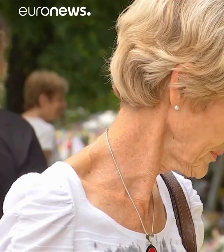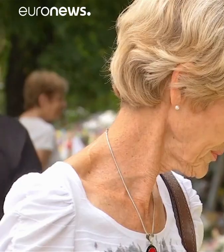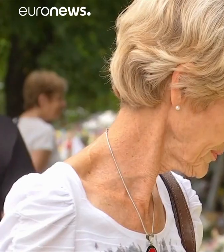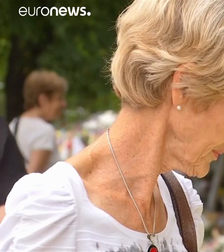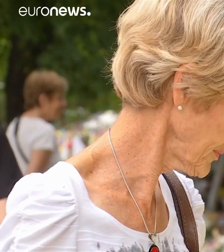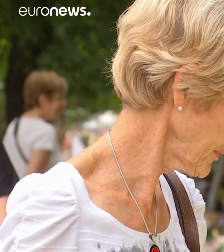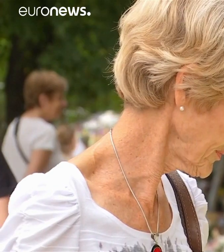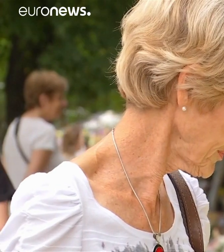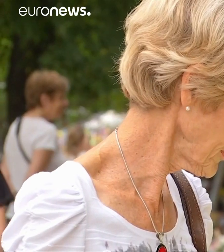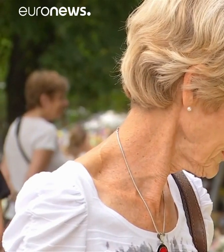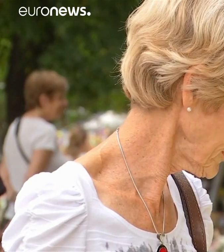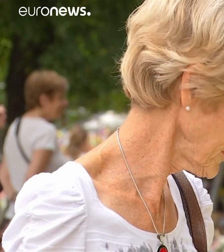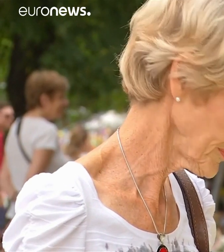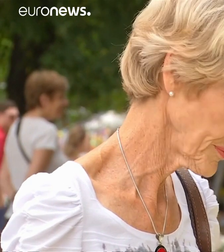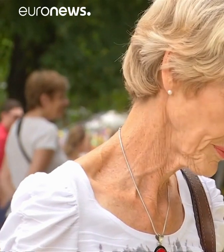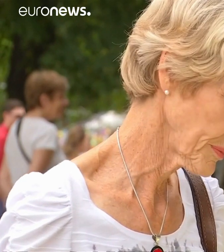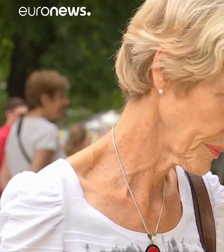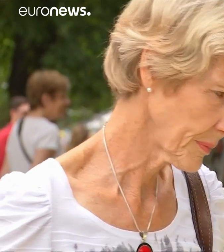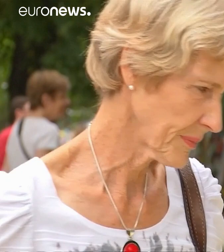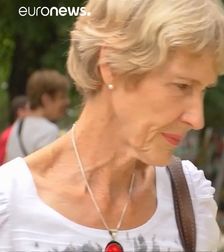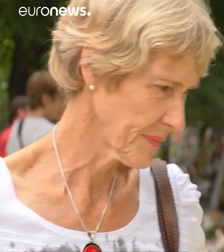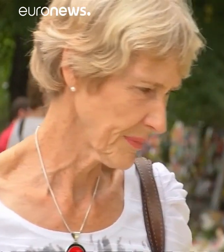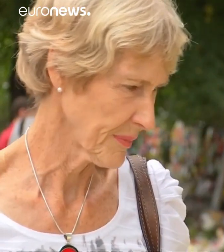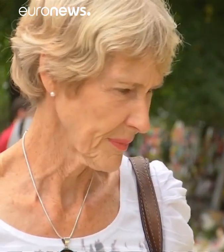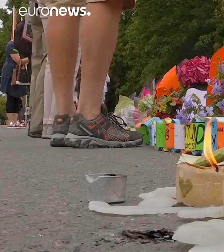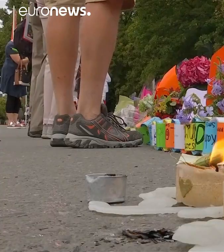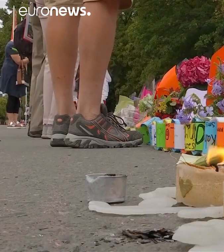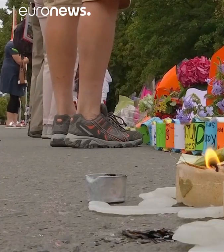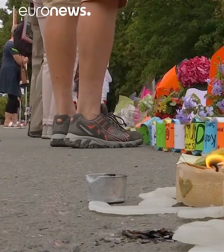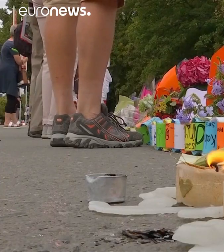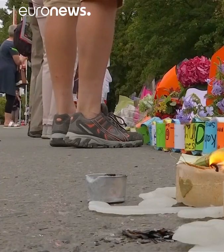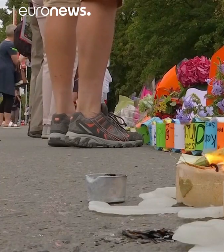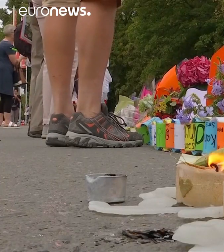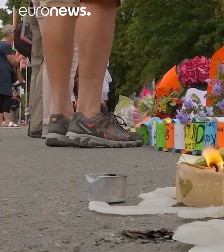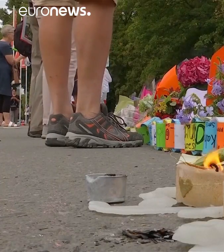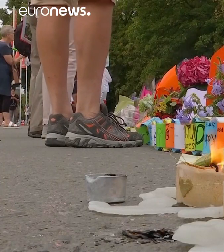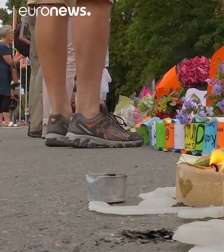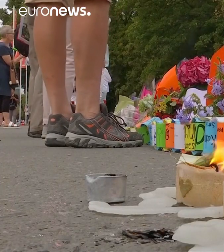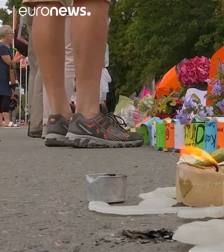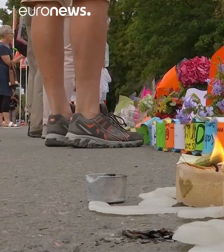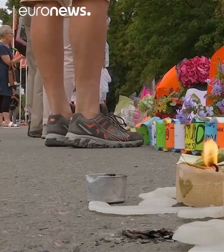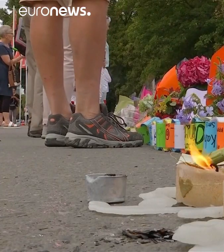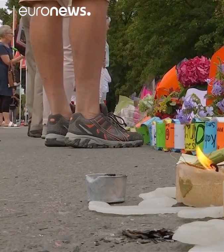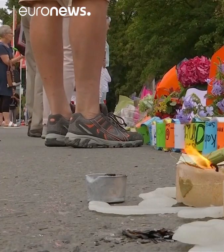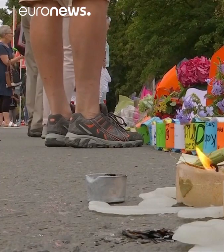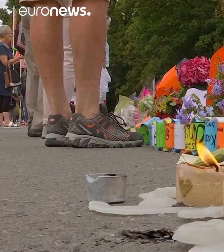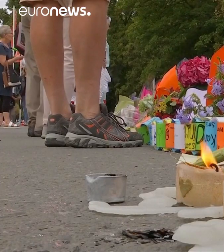of reference aren't established yet, but the move has been largely welcomed across the country. Neil O'Reilly, Euronews.